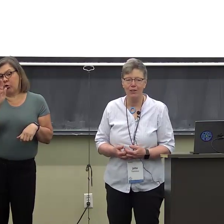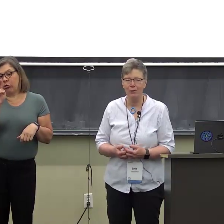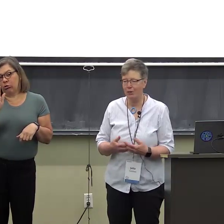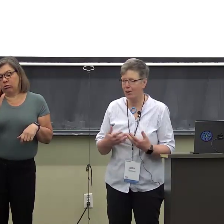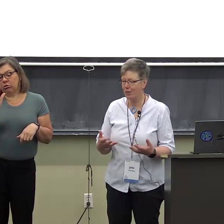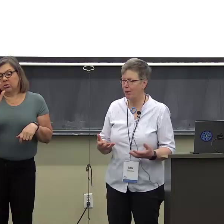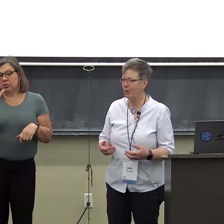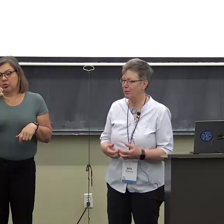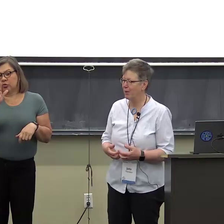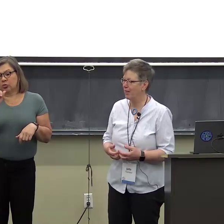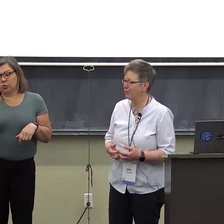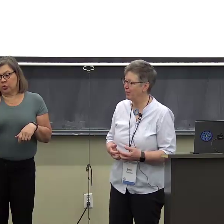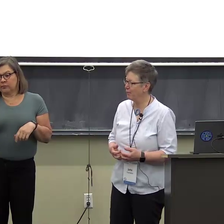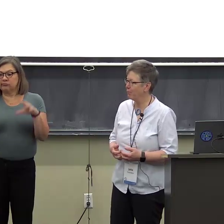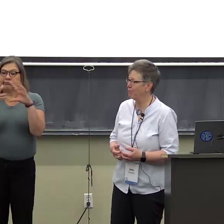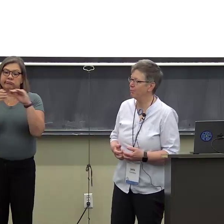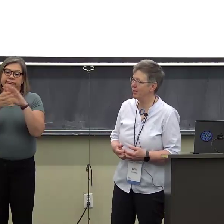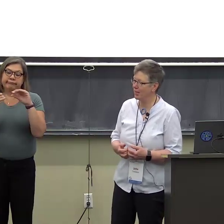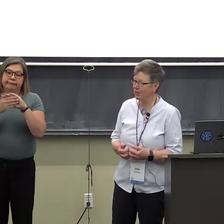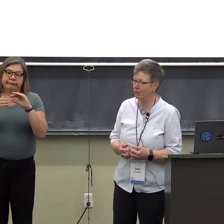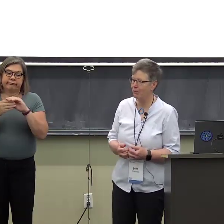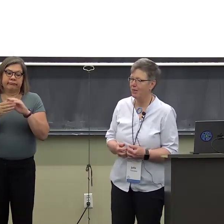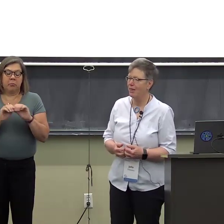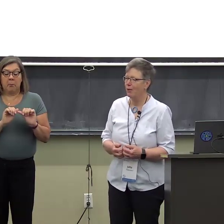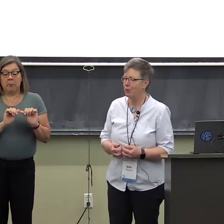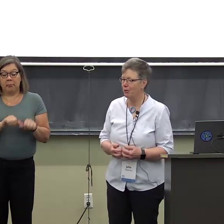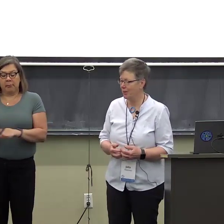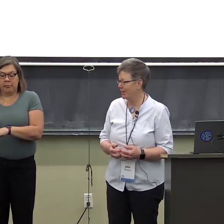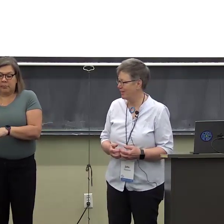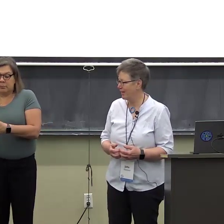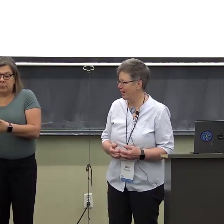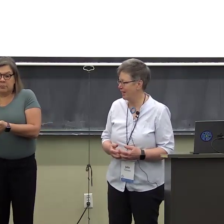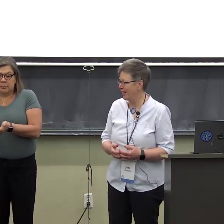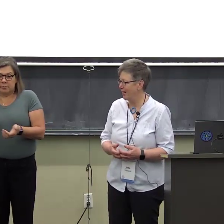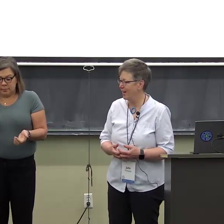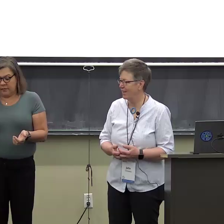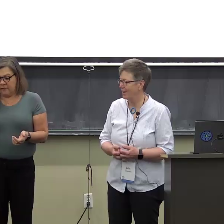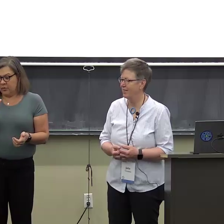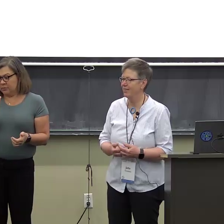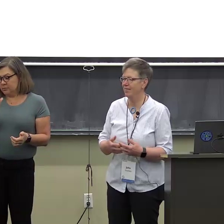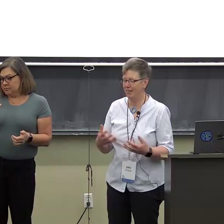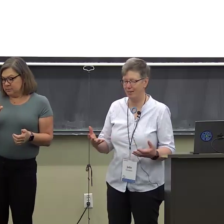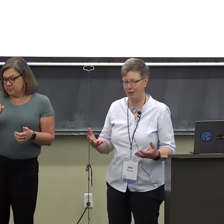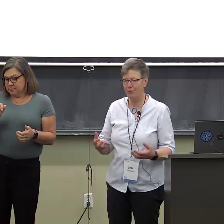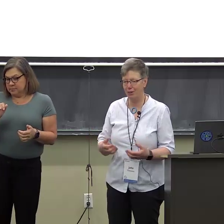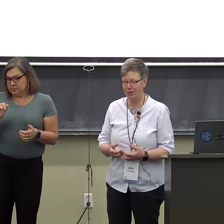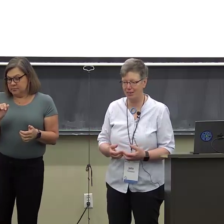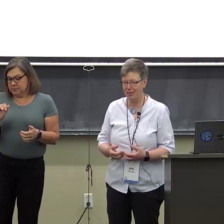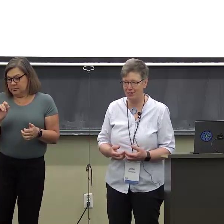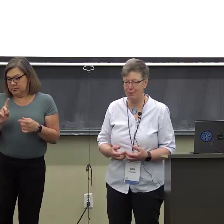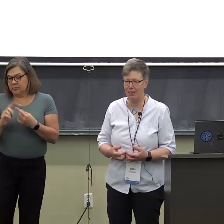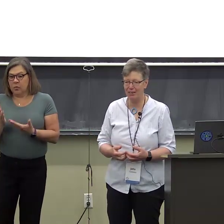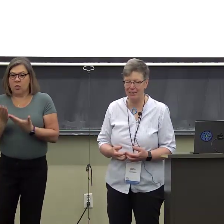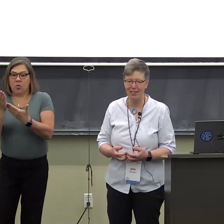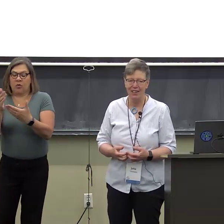Grove, who talked about many of the potential opportunities that AI can offer us